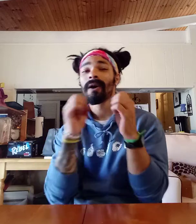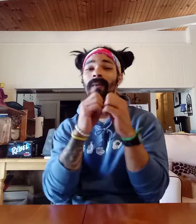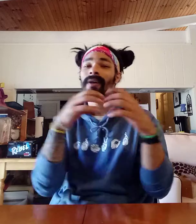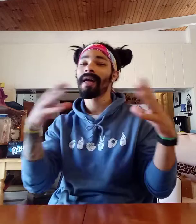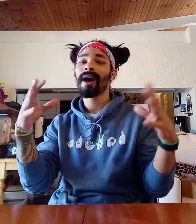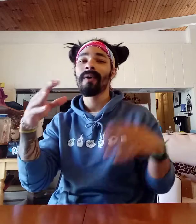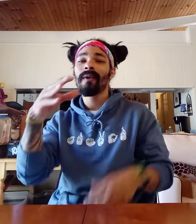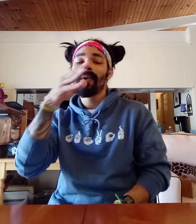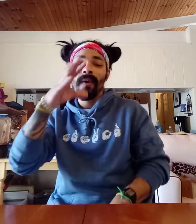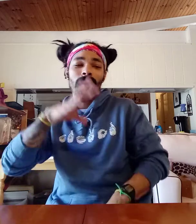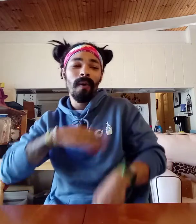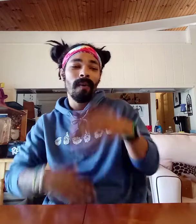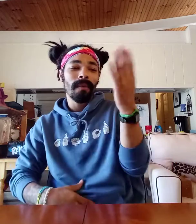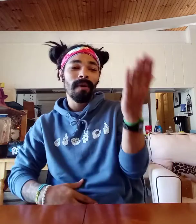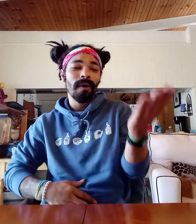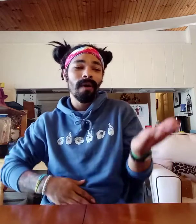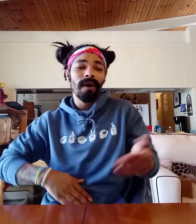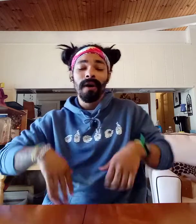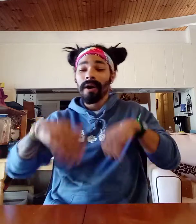Without a woman or a girl